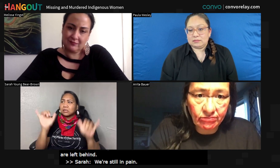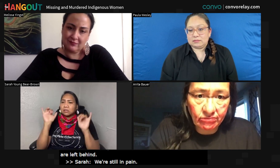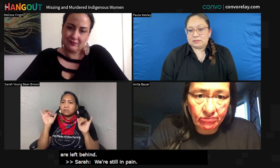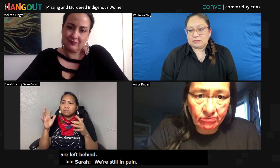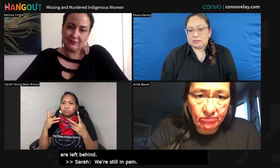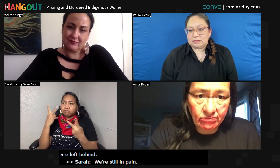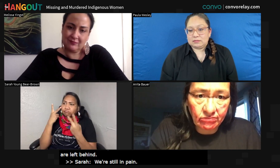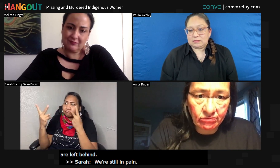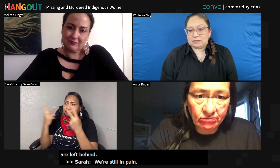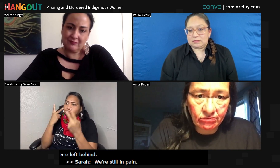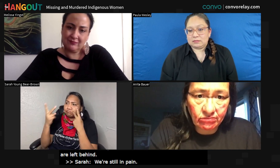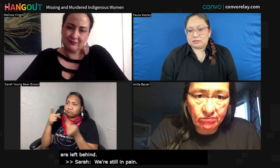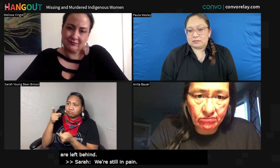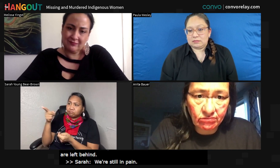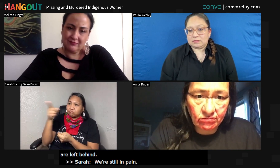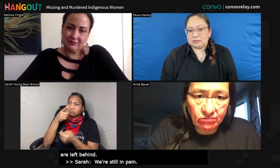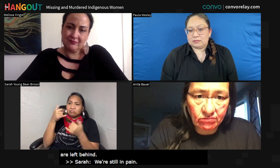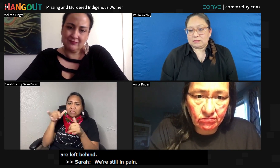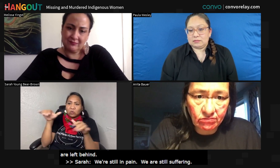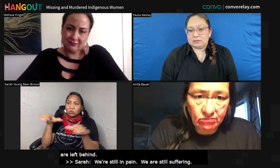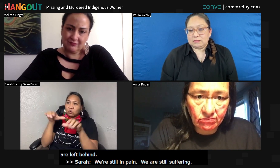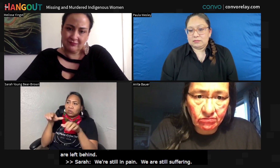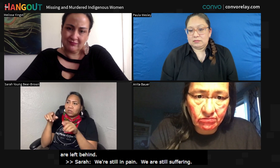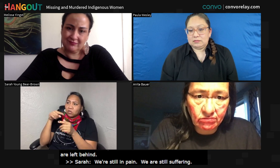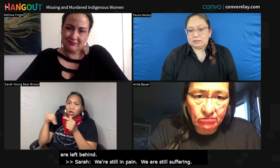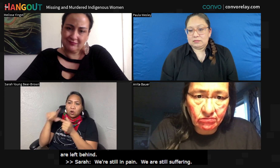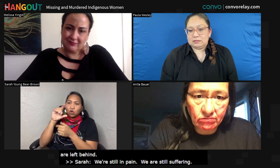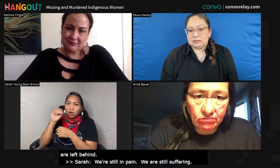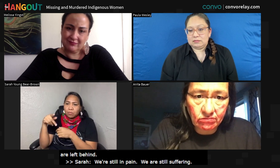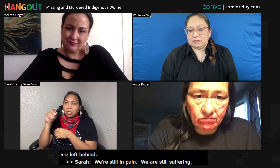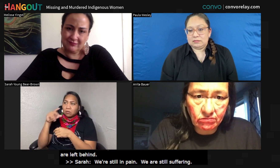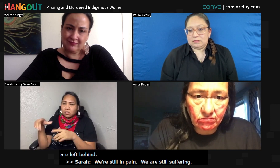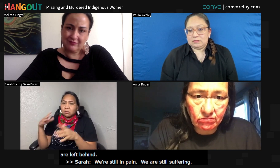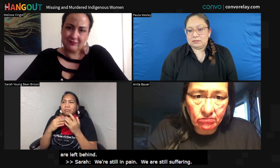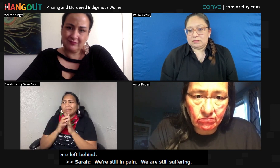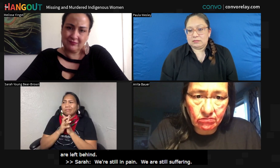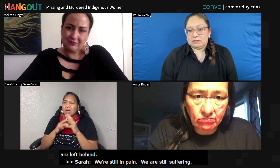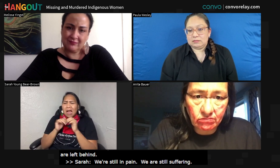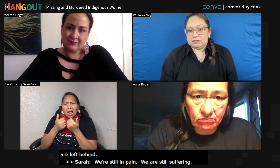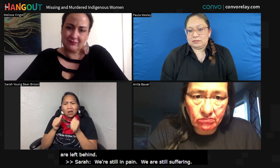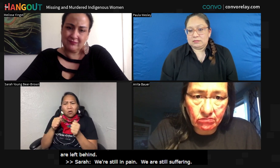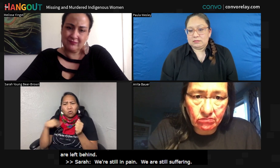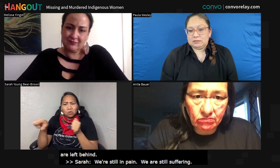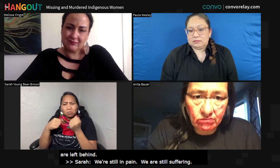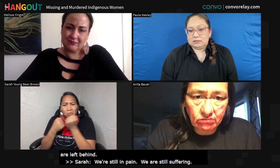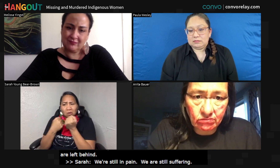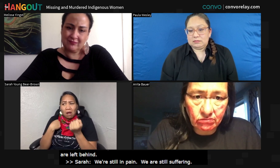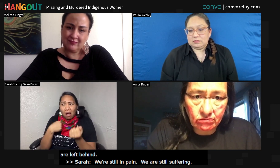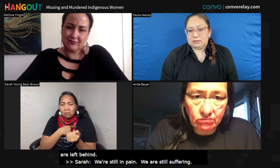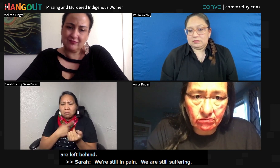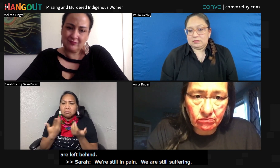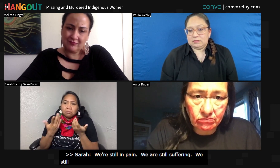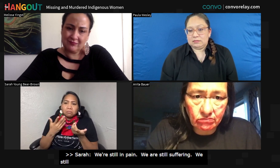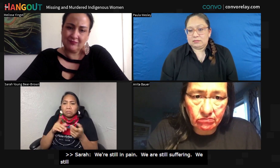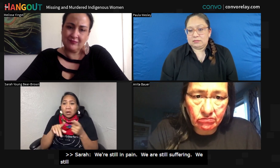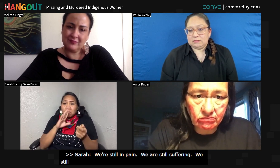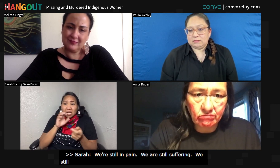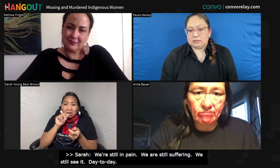suffering. We still see it day to day. How can you support